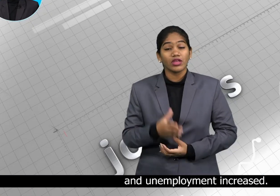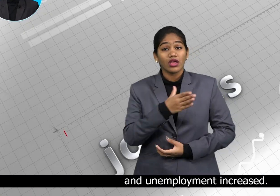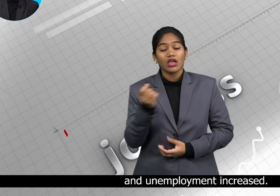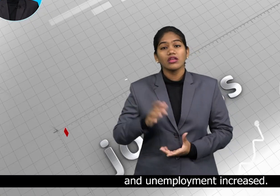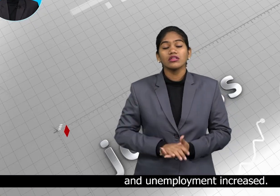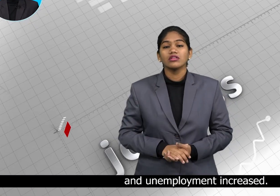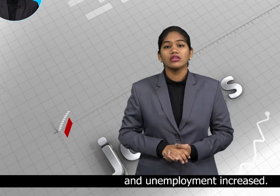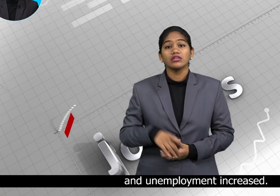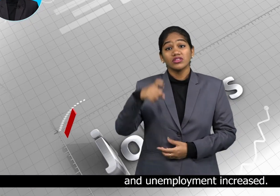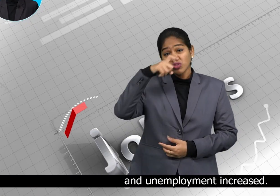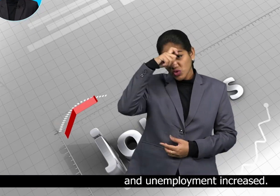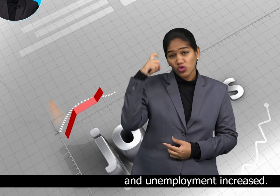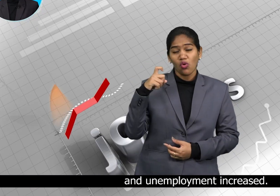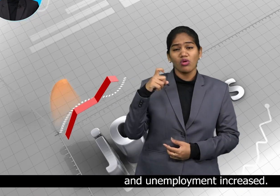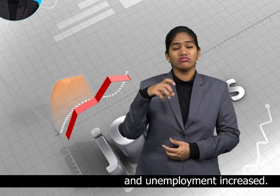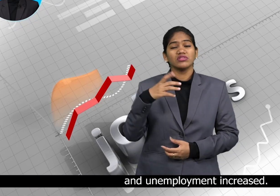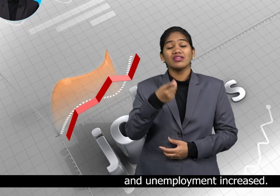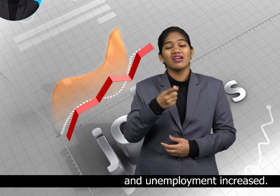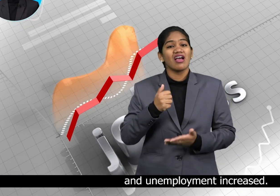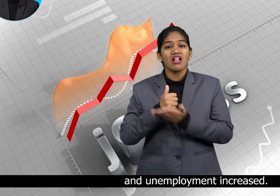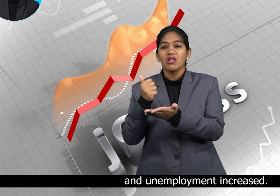and unemployment increased.